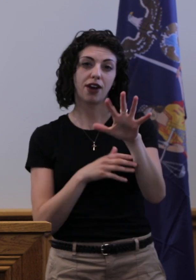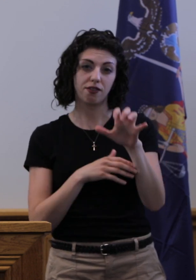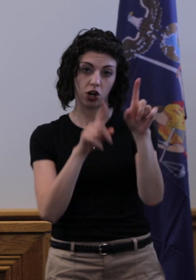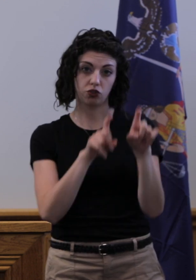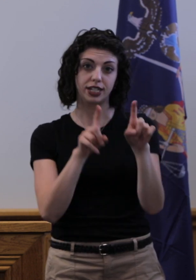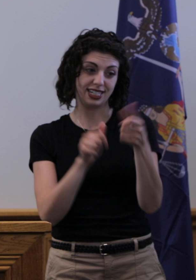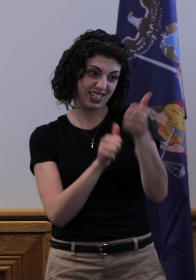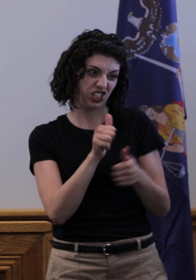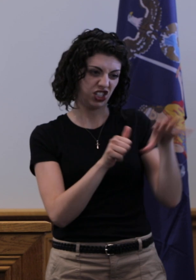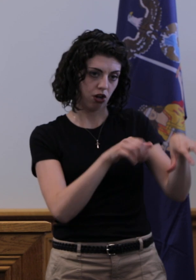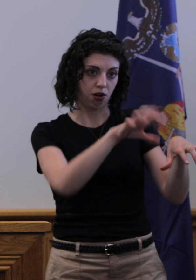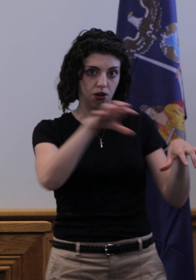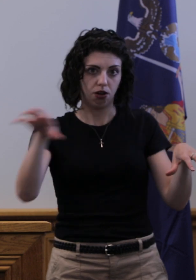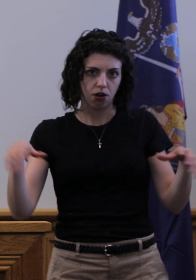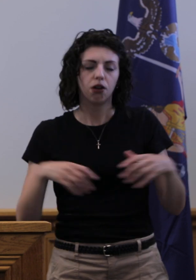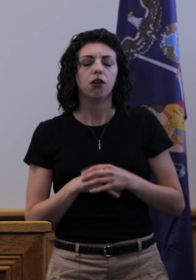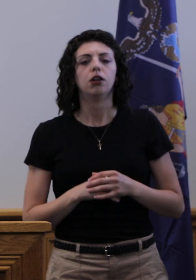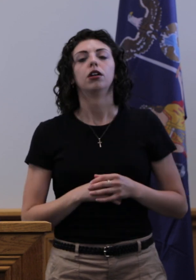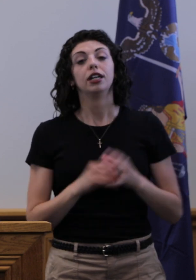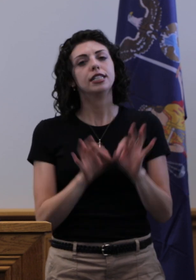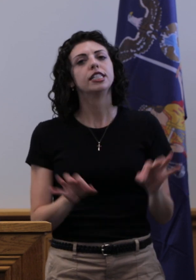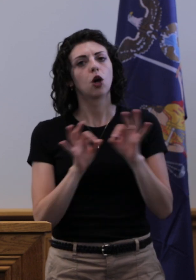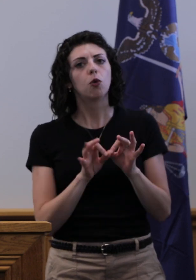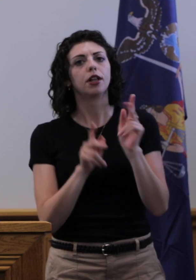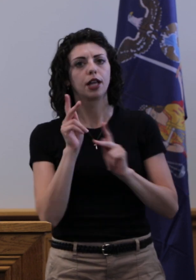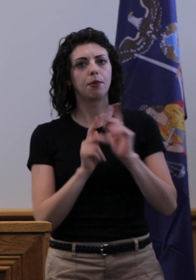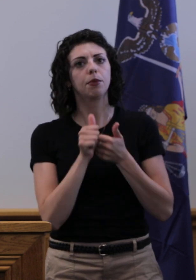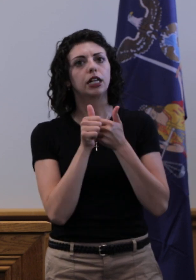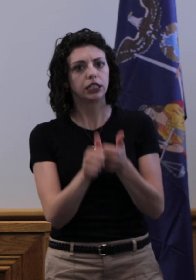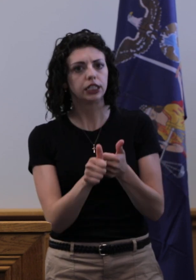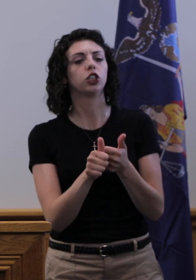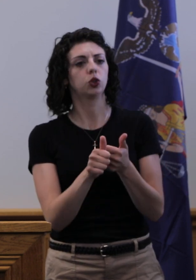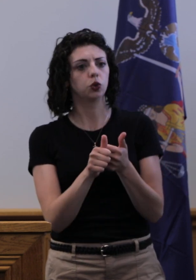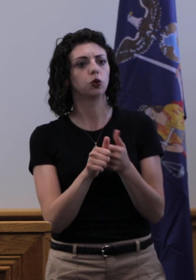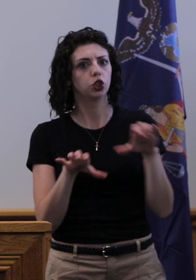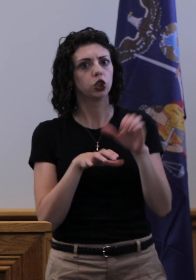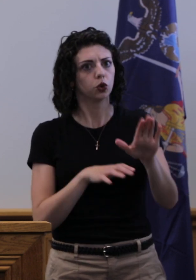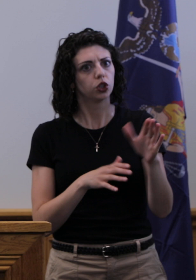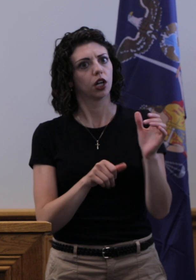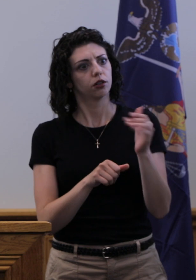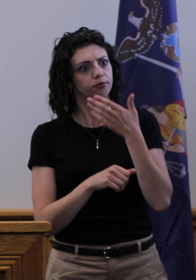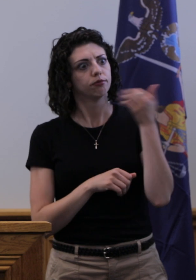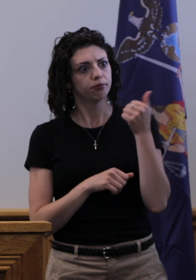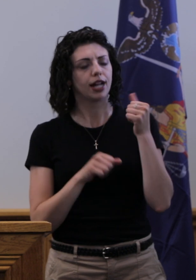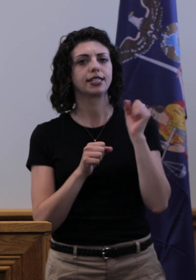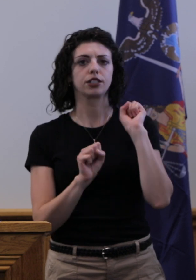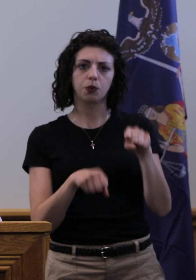these sites. It is important that residents continue to take precautions to fight the spread of coronavirus in our